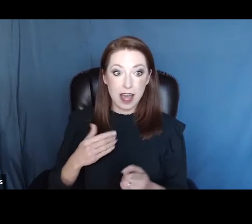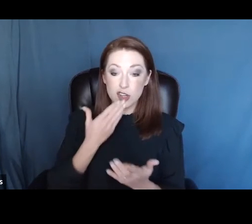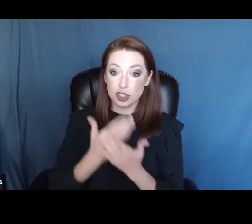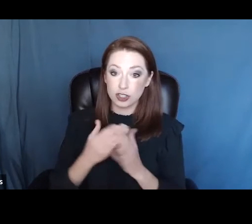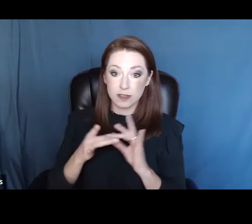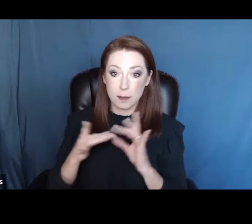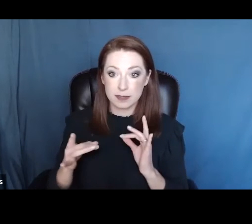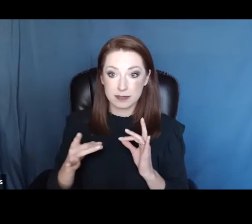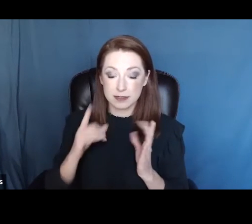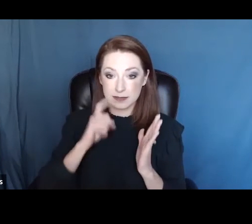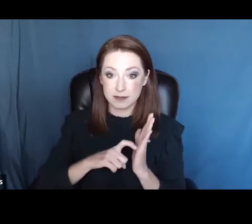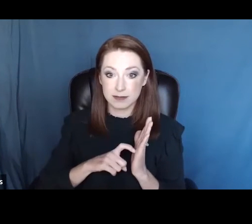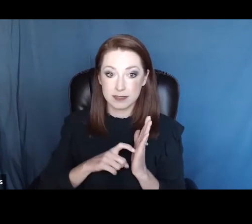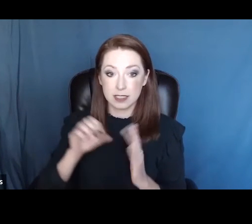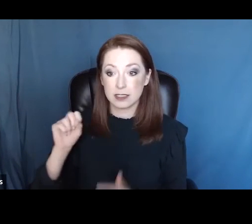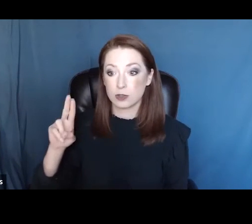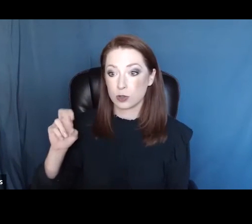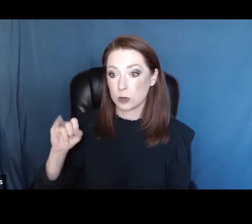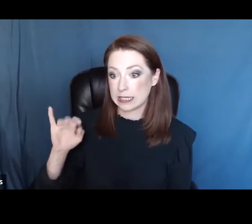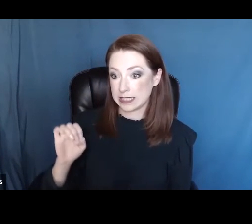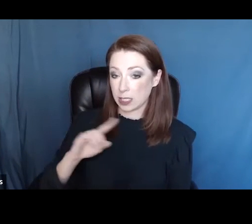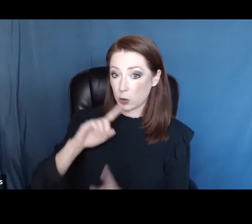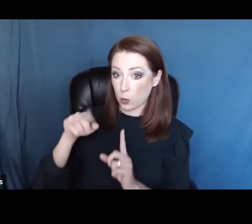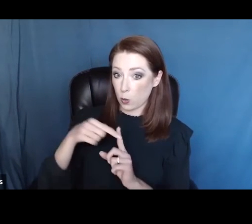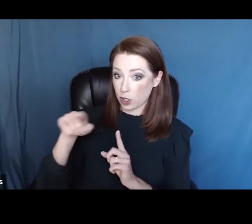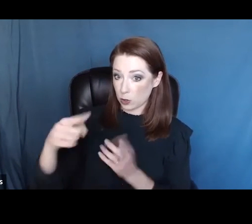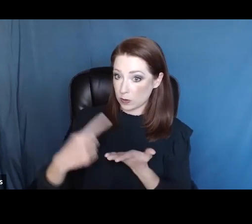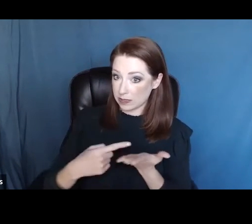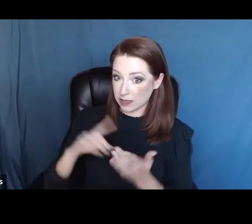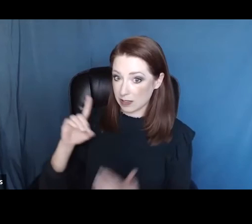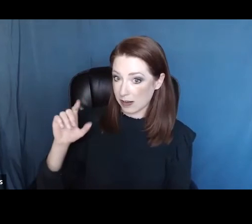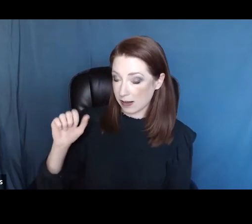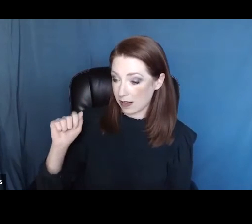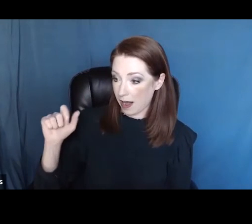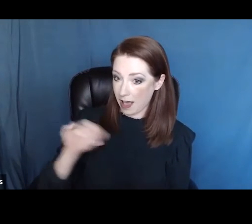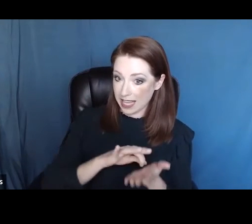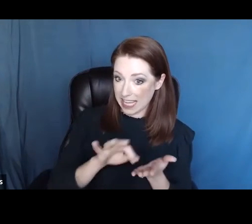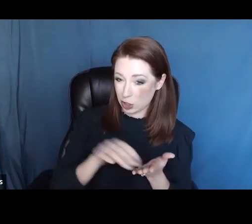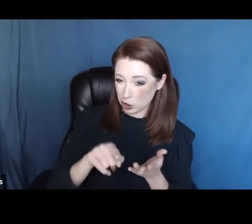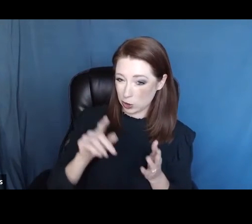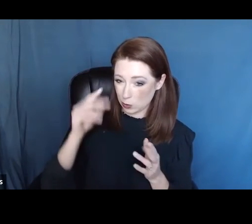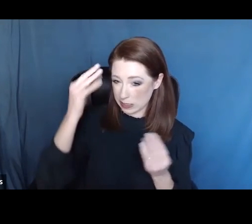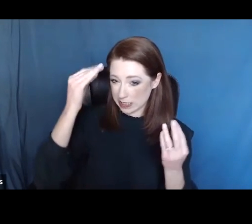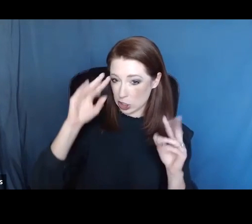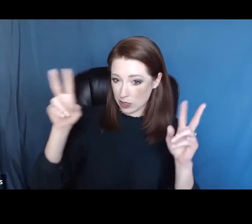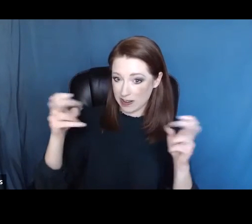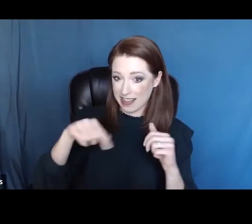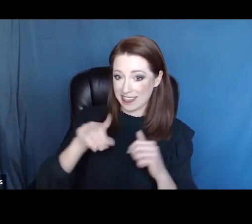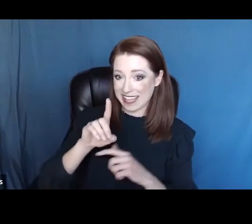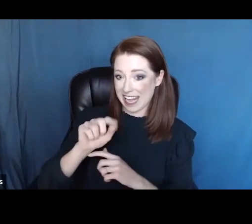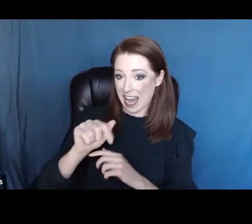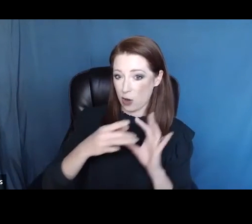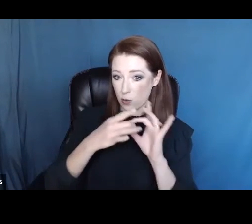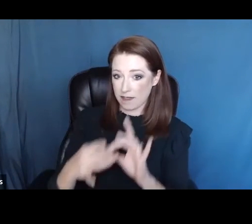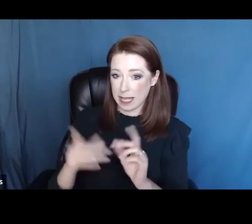comment. Susie, when you discuss data counts, would you consider saying, quote, these data reflect people with